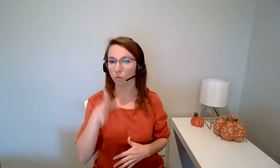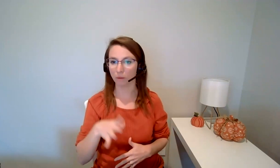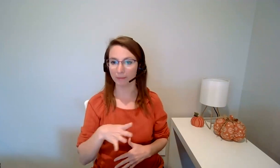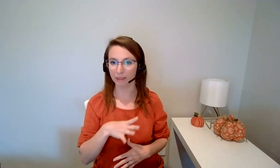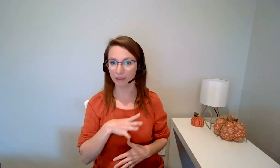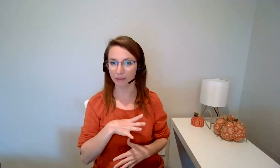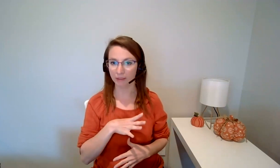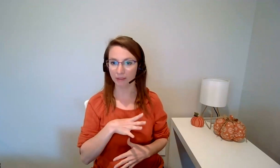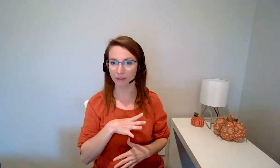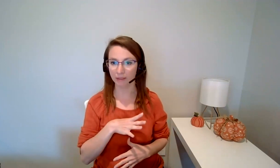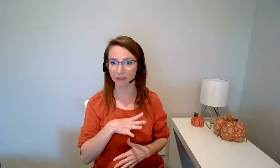and woman,